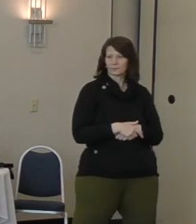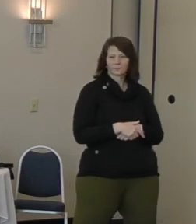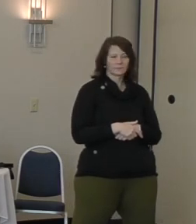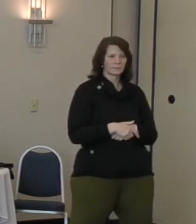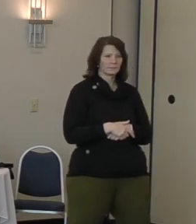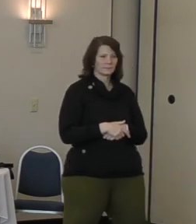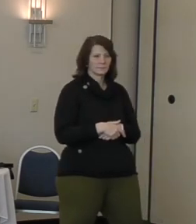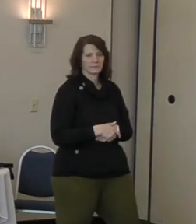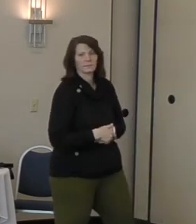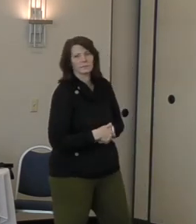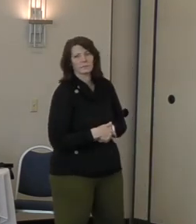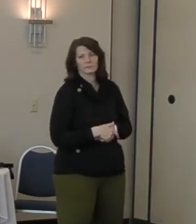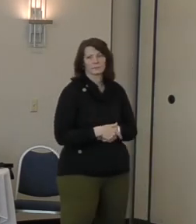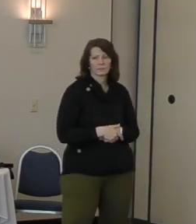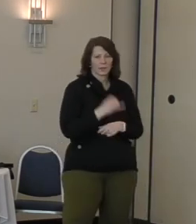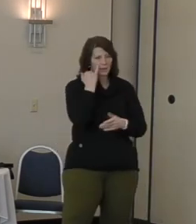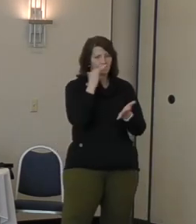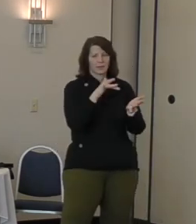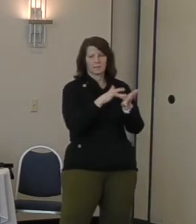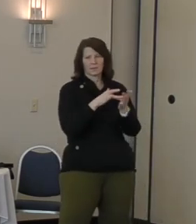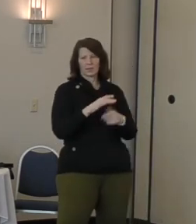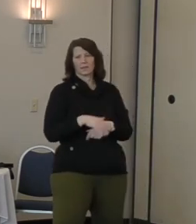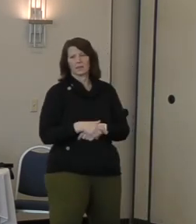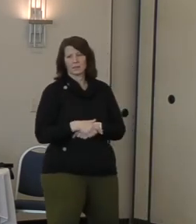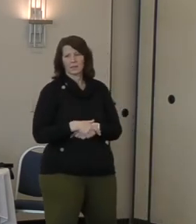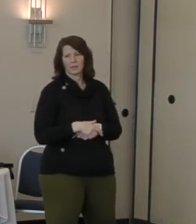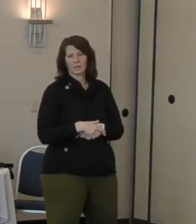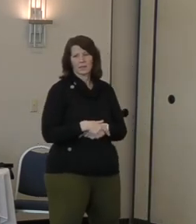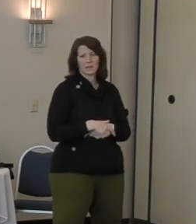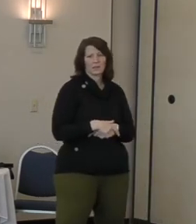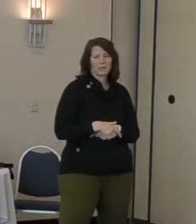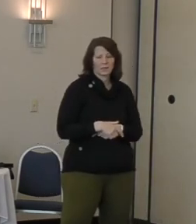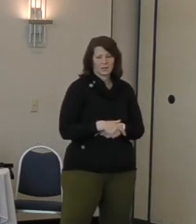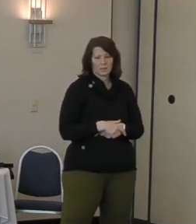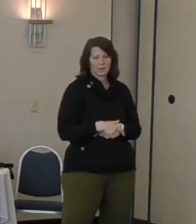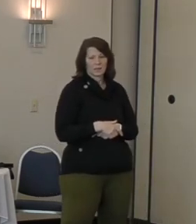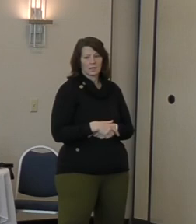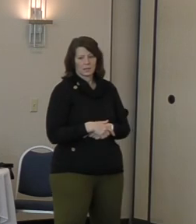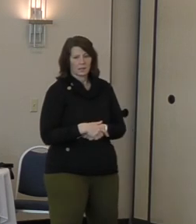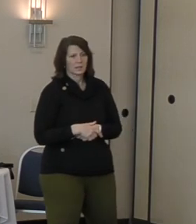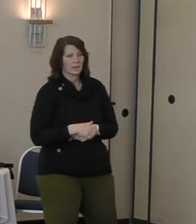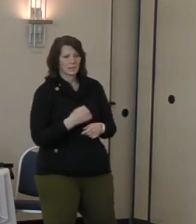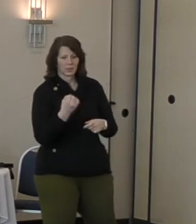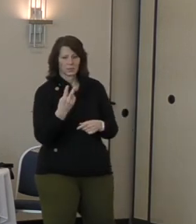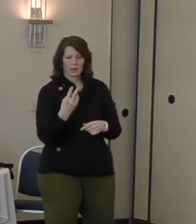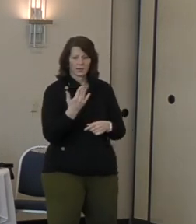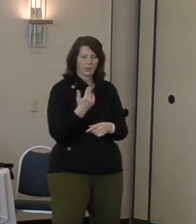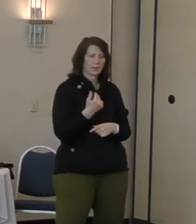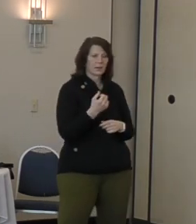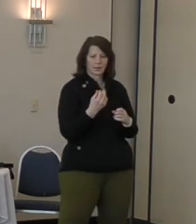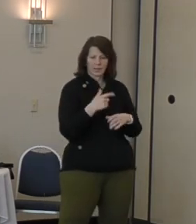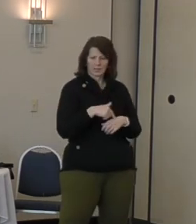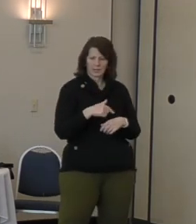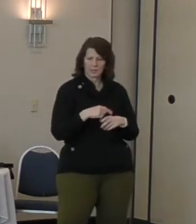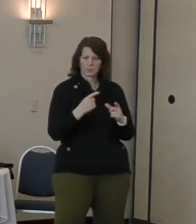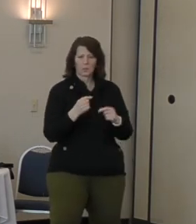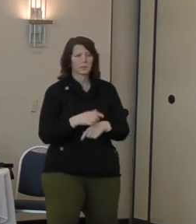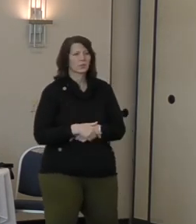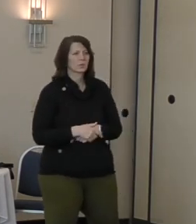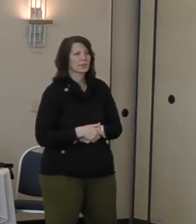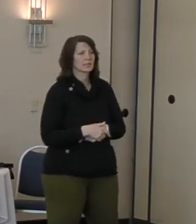that. If we're in the middle of the field, and it's coming, you know, it's, let's say we're stacked between 12 and 13, a lot of times what we'll do